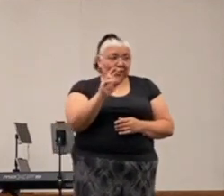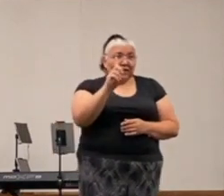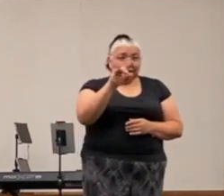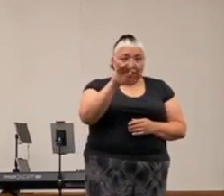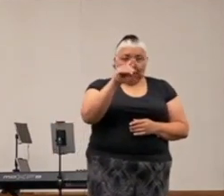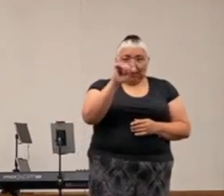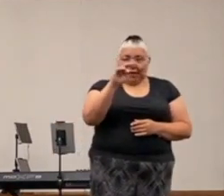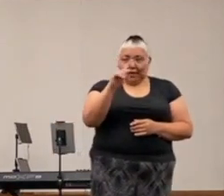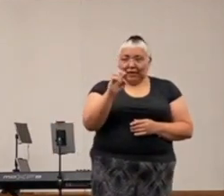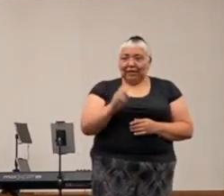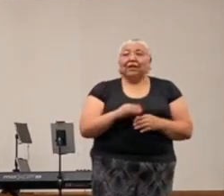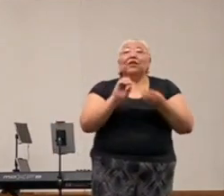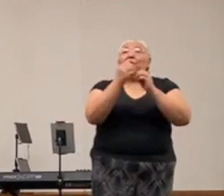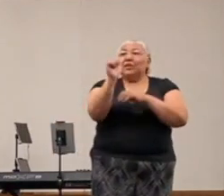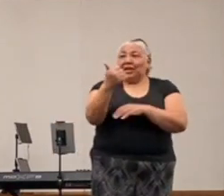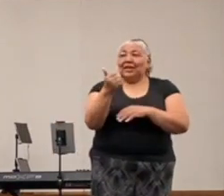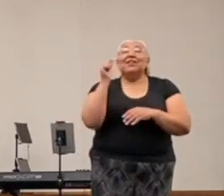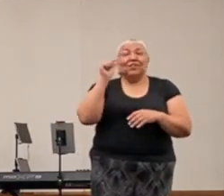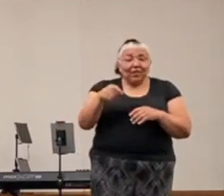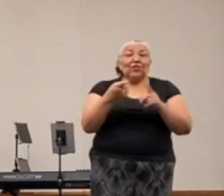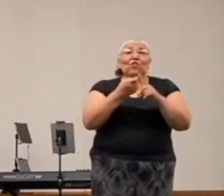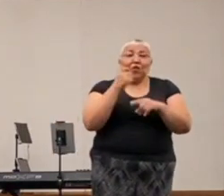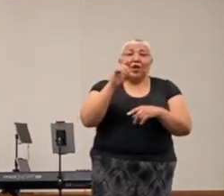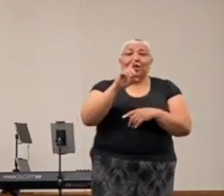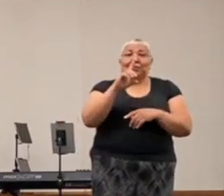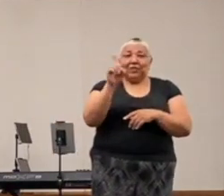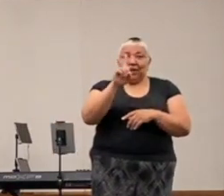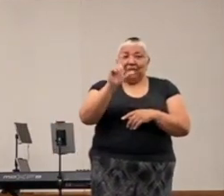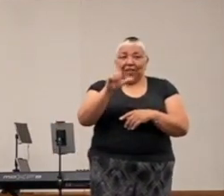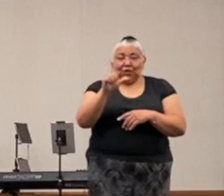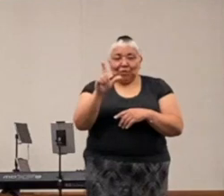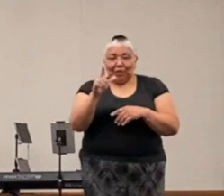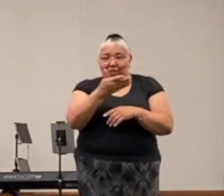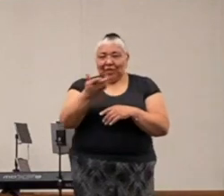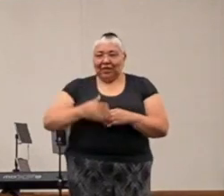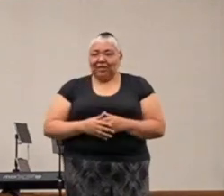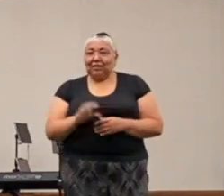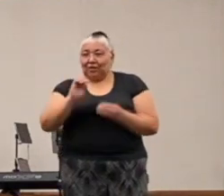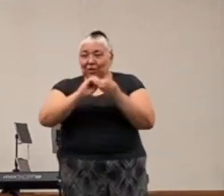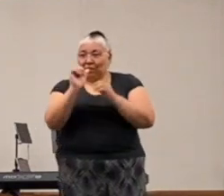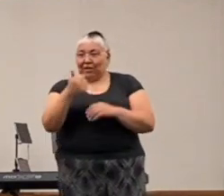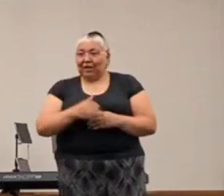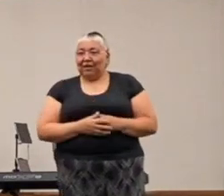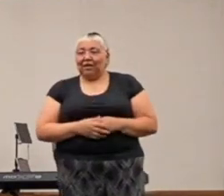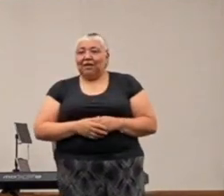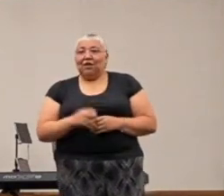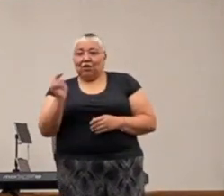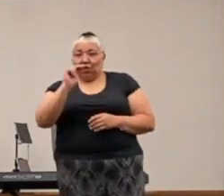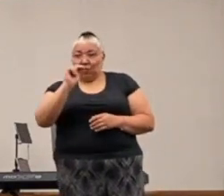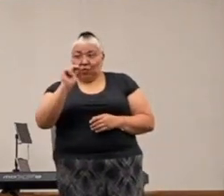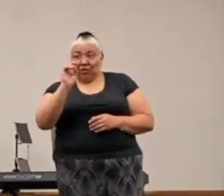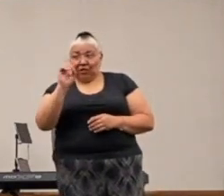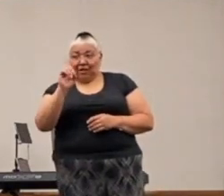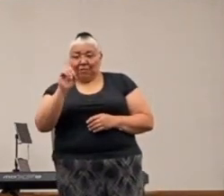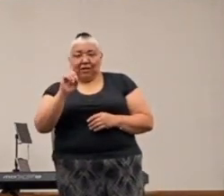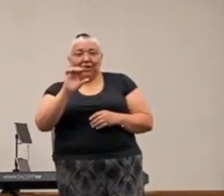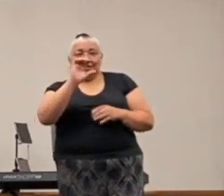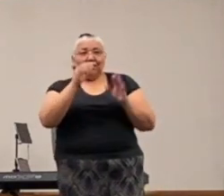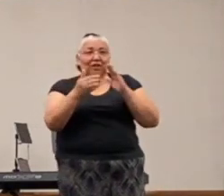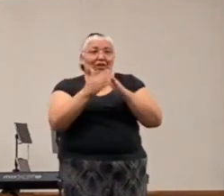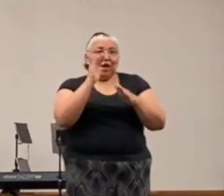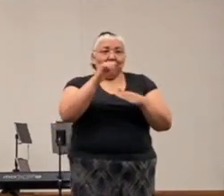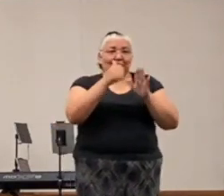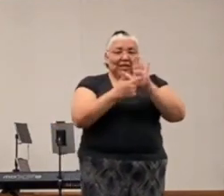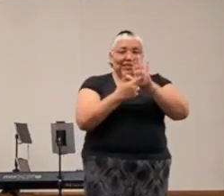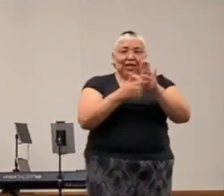Number 10, right? This is from the David Letterman thing. Number 10. Okay. Napoleon Dynamite, top 10 sign, you're not